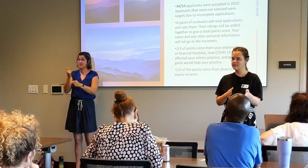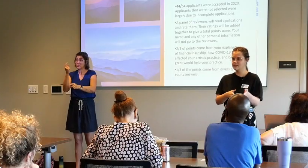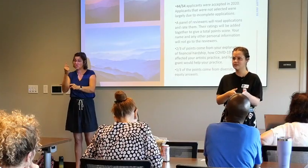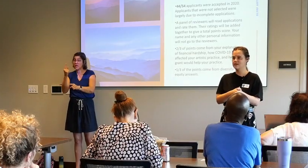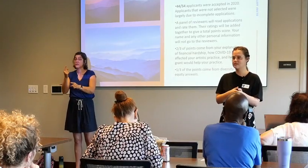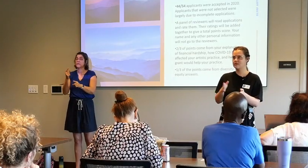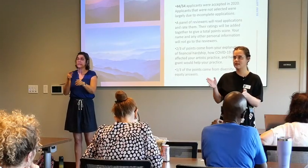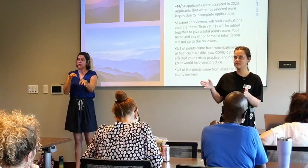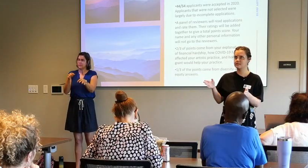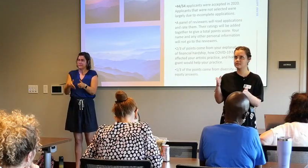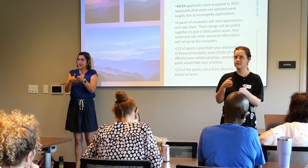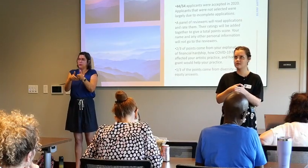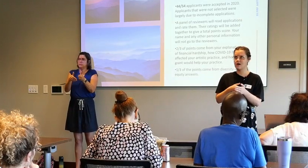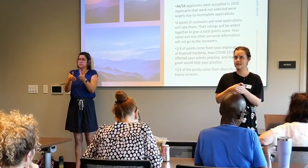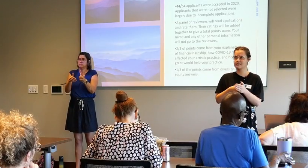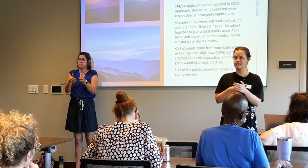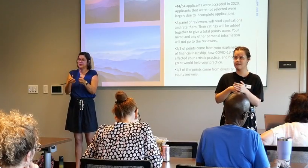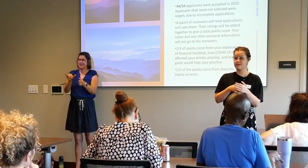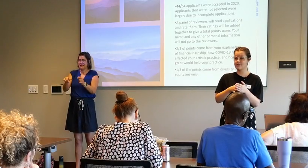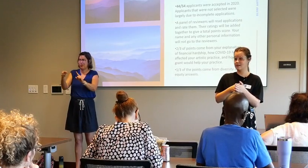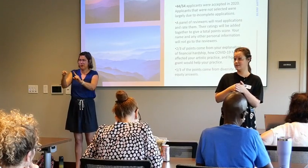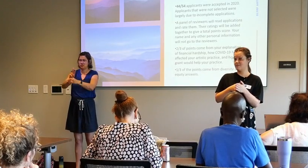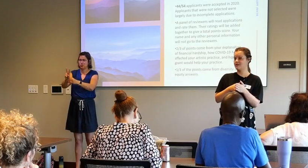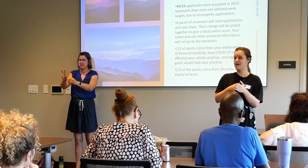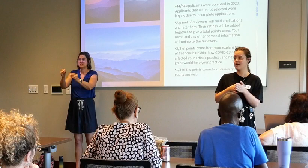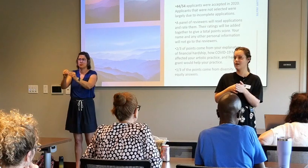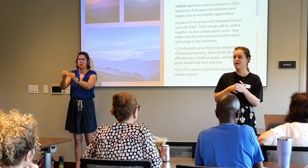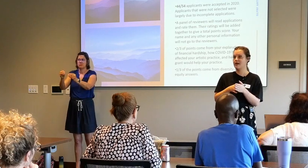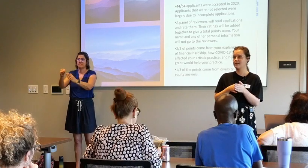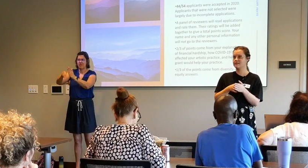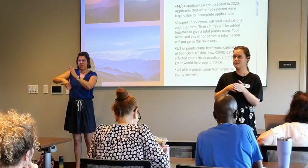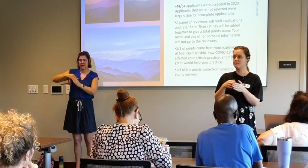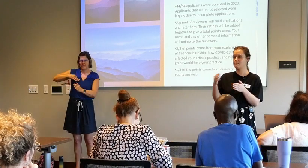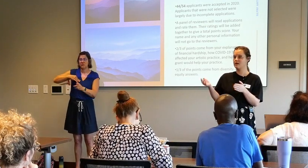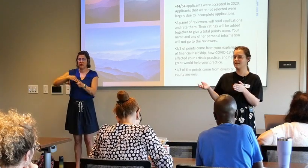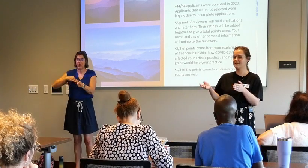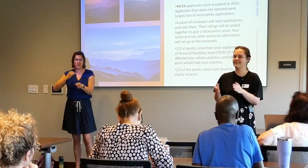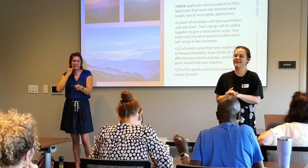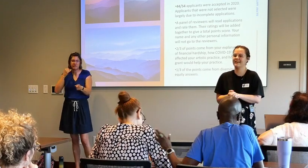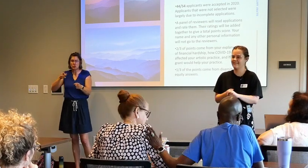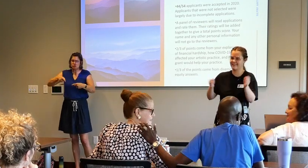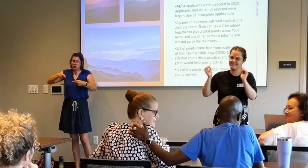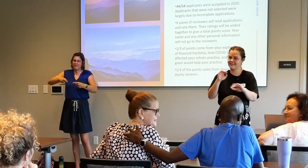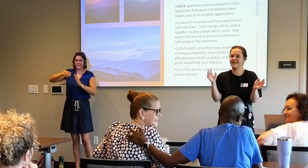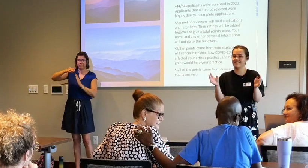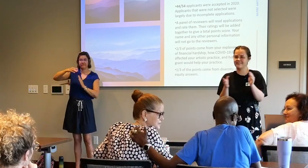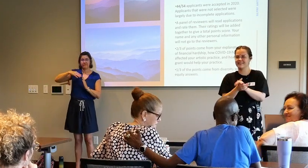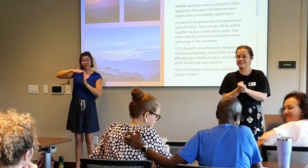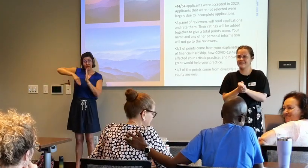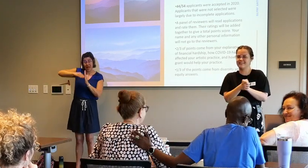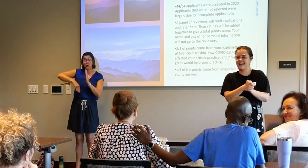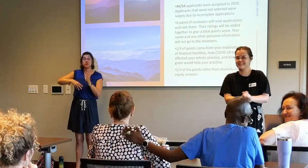close date. So that's August 7th, I think, is that Monday. And it's, sorry, I'm throwing a